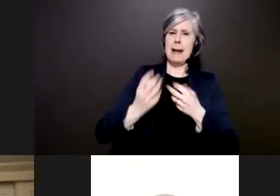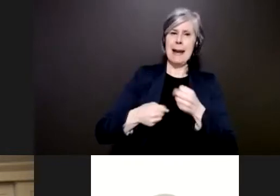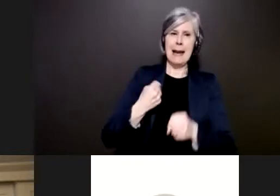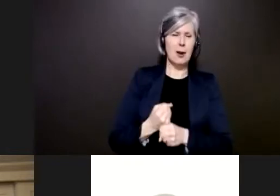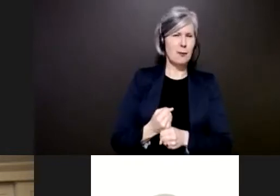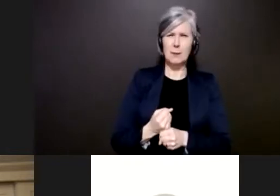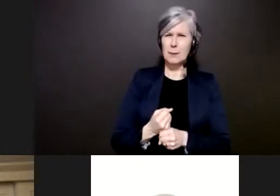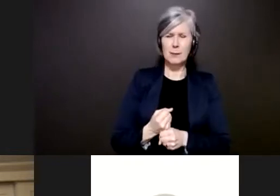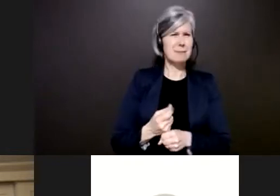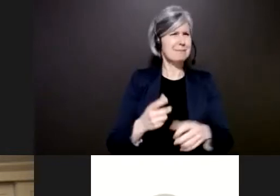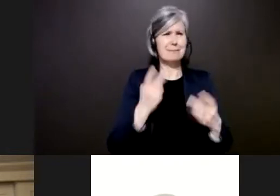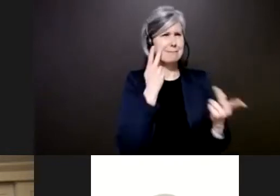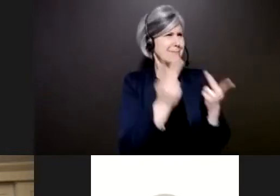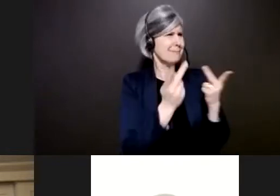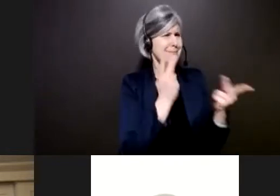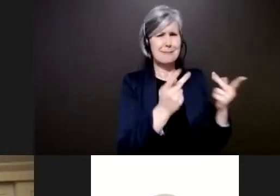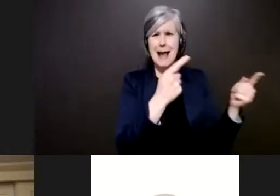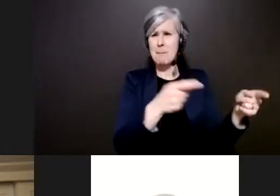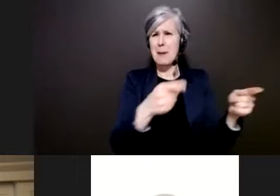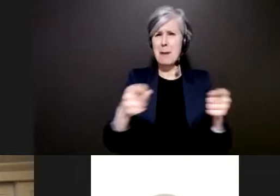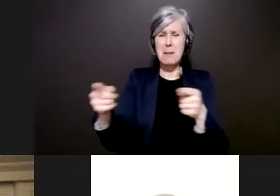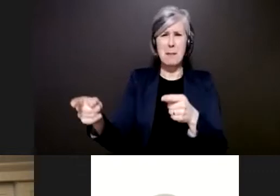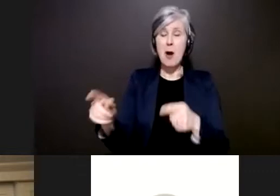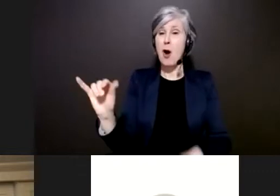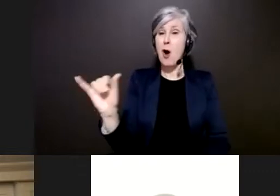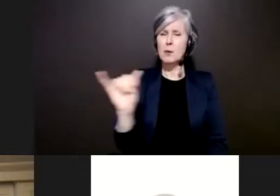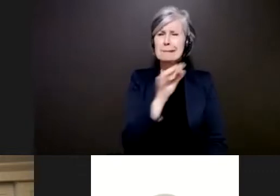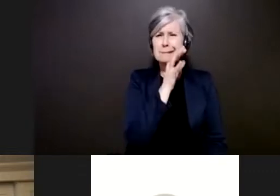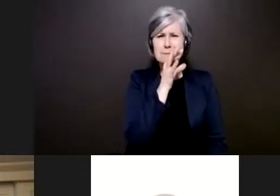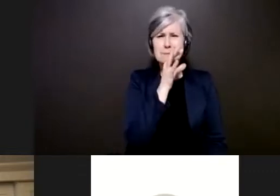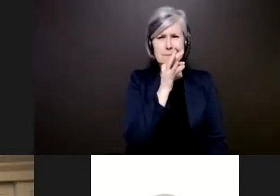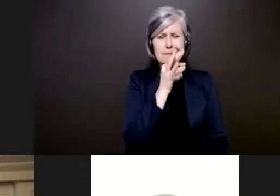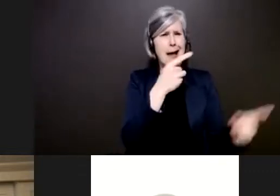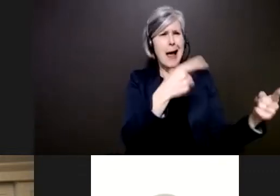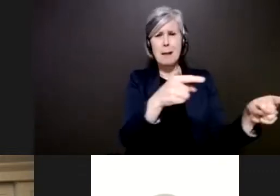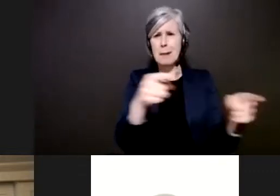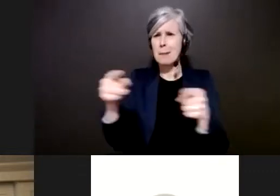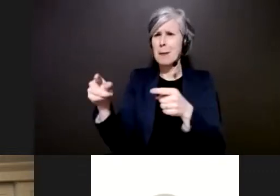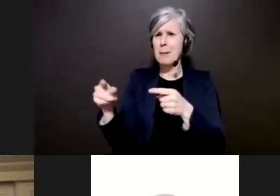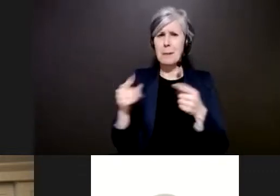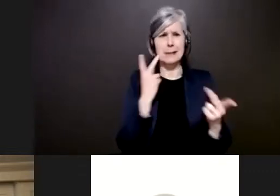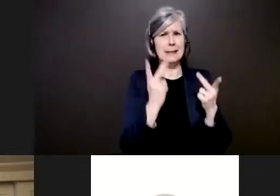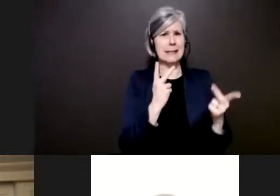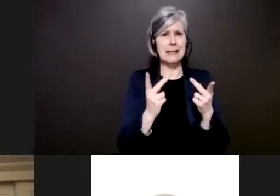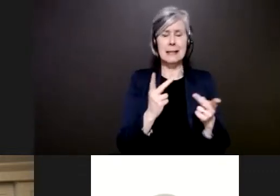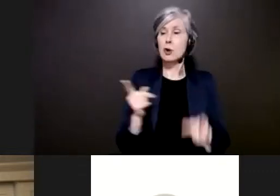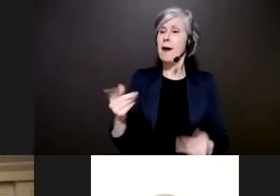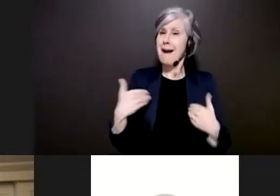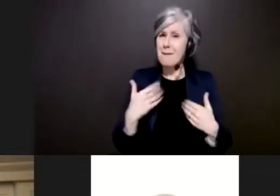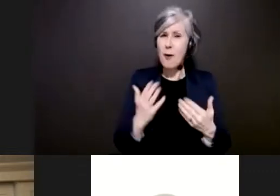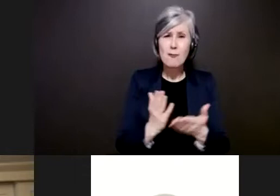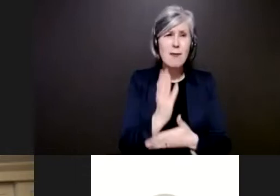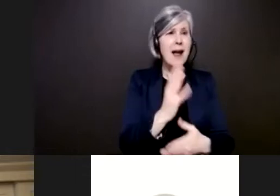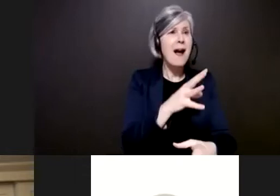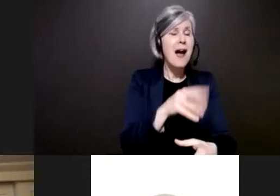older people from taking their rightful place in society. Ageism can be institutional, interpersonal,